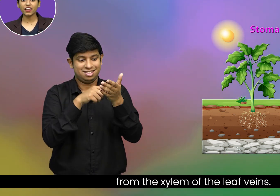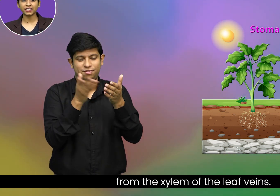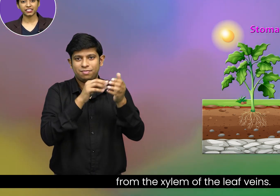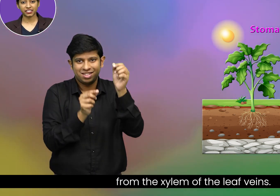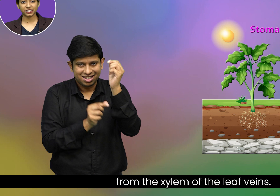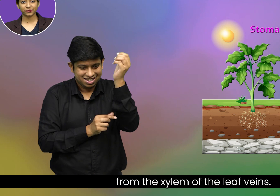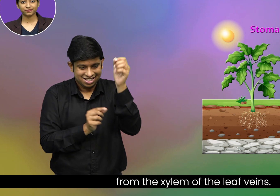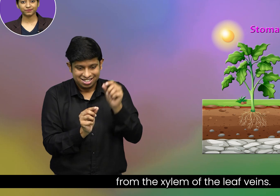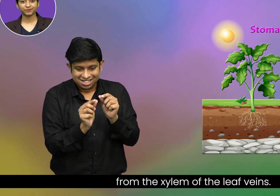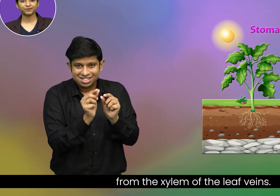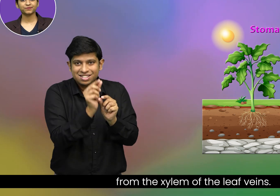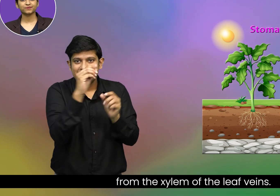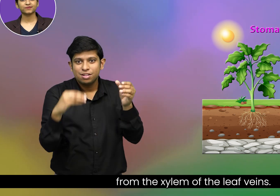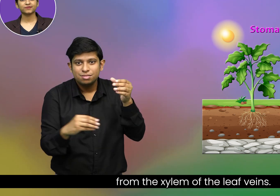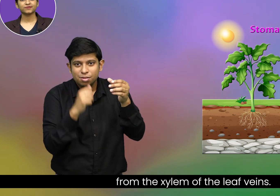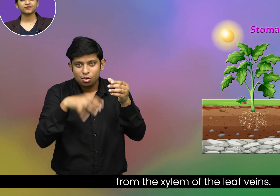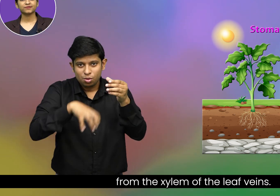leaf veins.